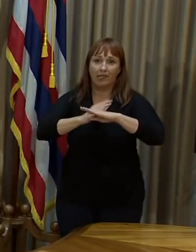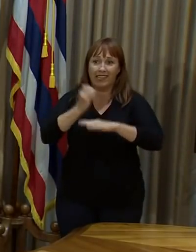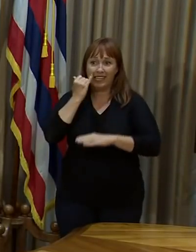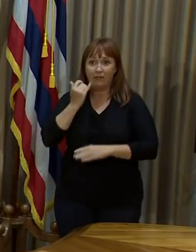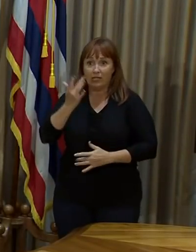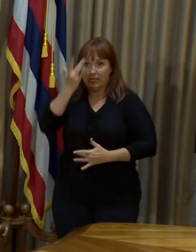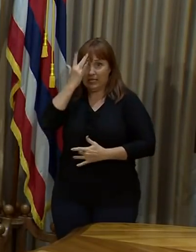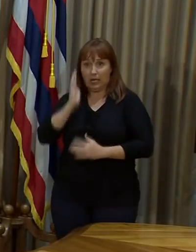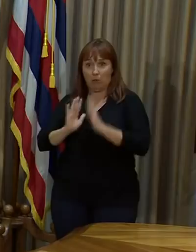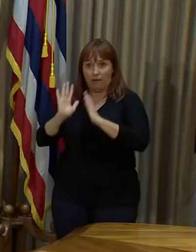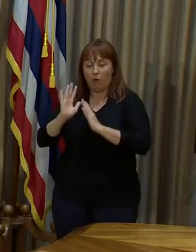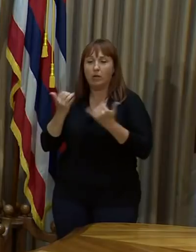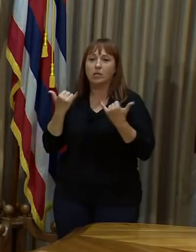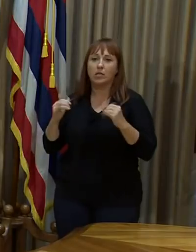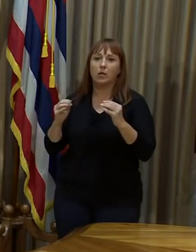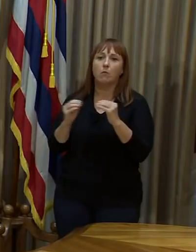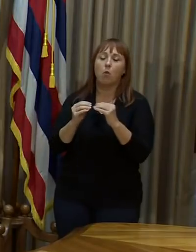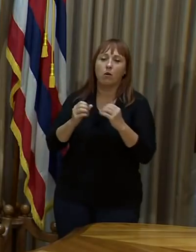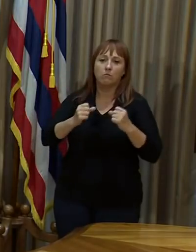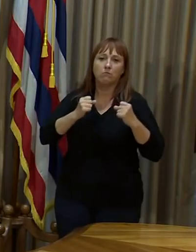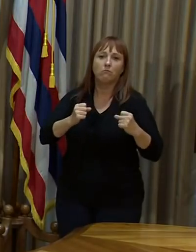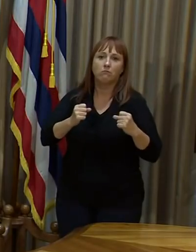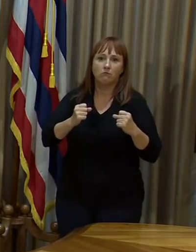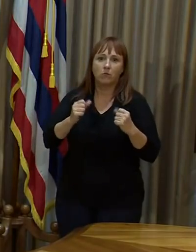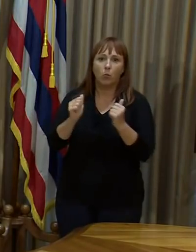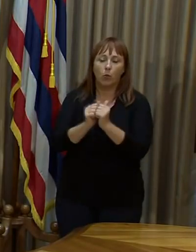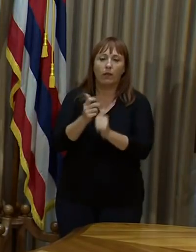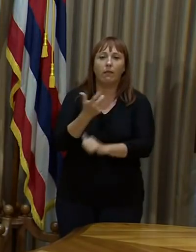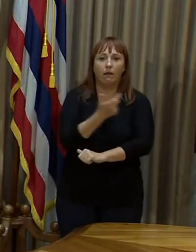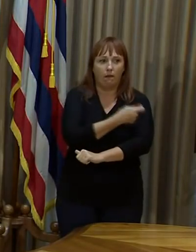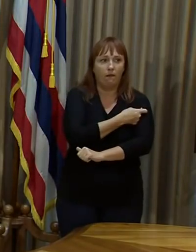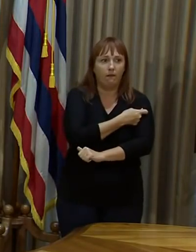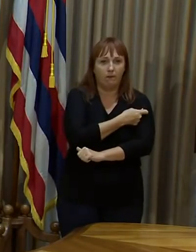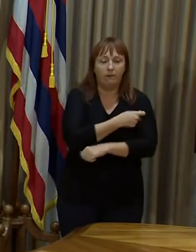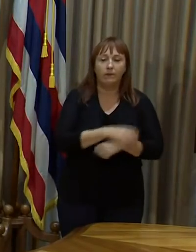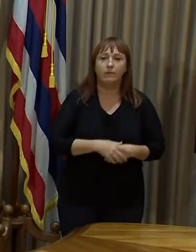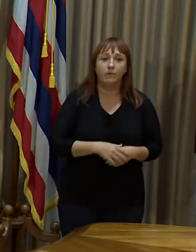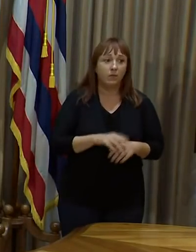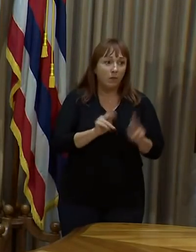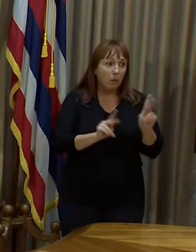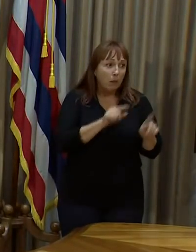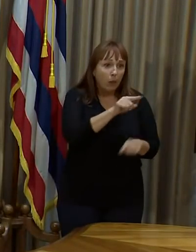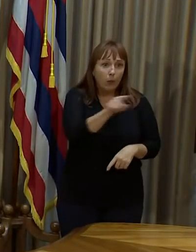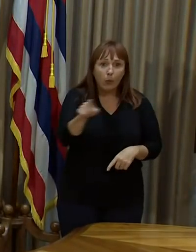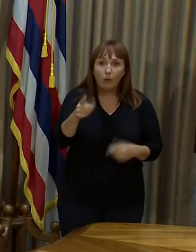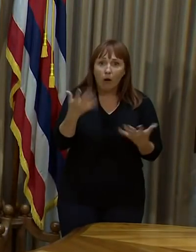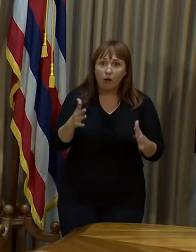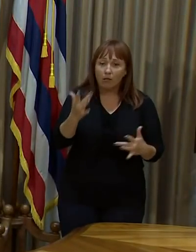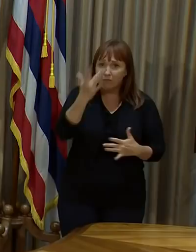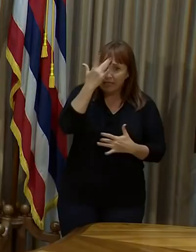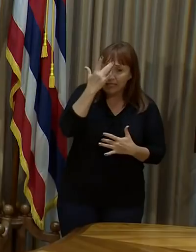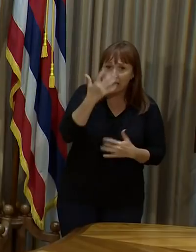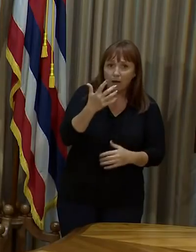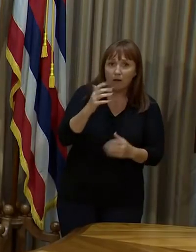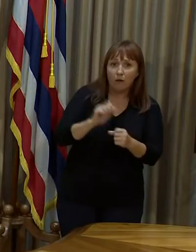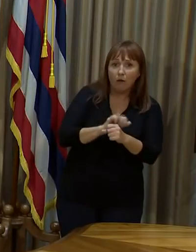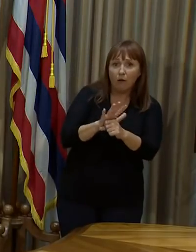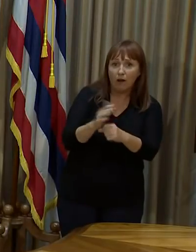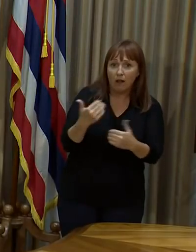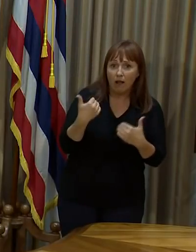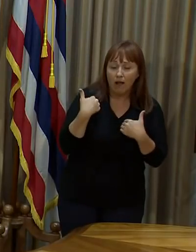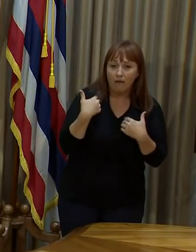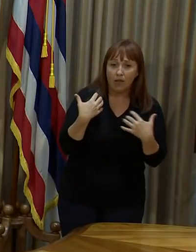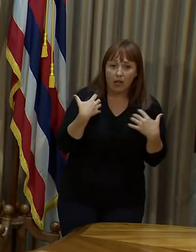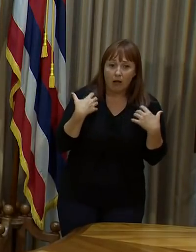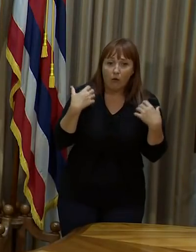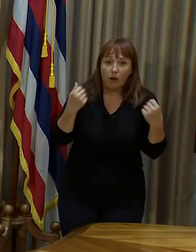already. And so certainly we would encourage those who already had COVID to get vaccinated if